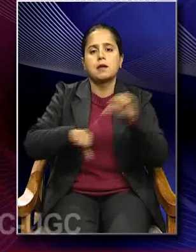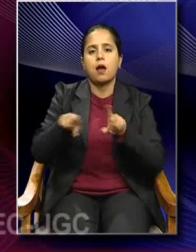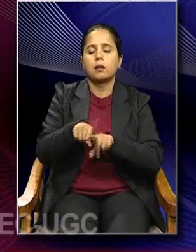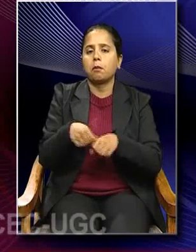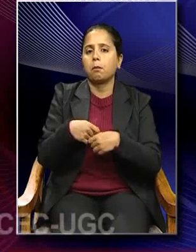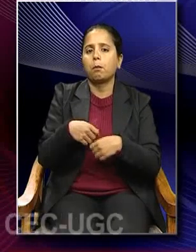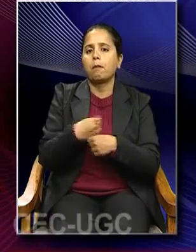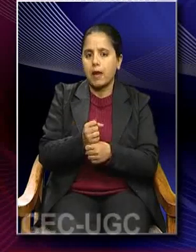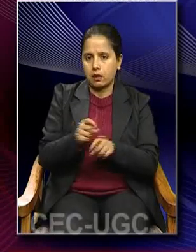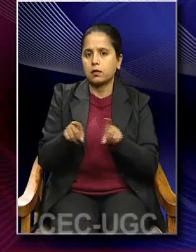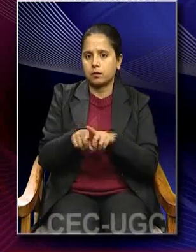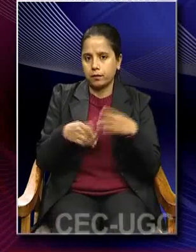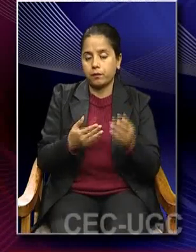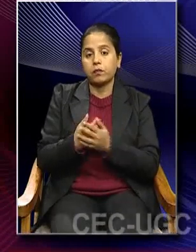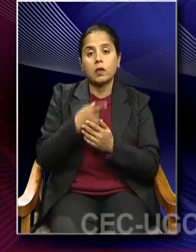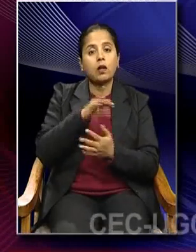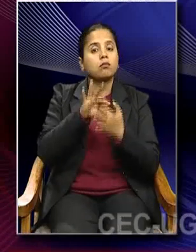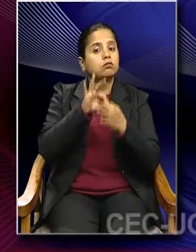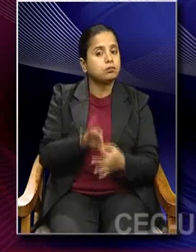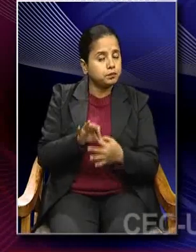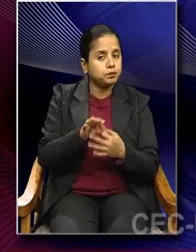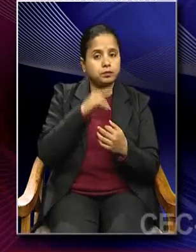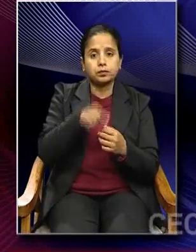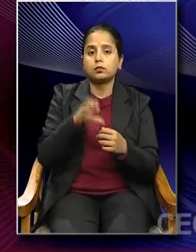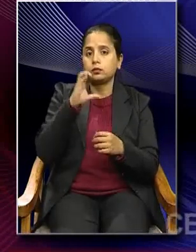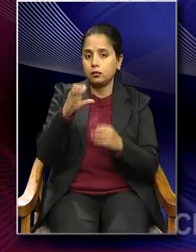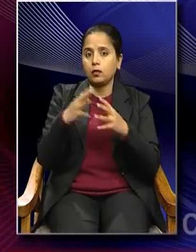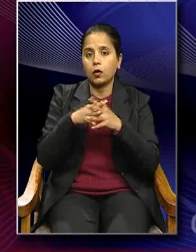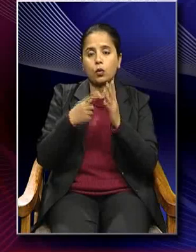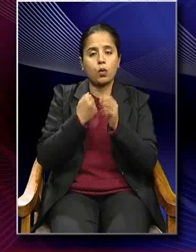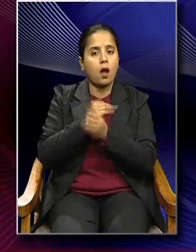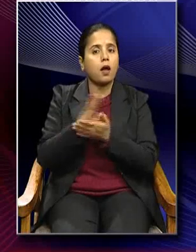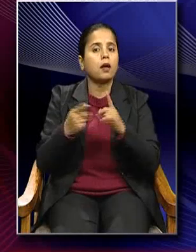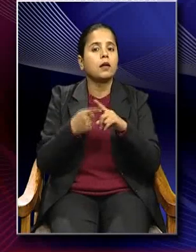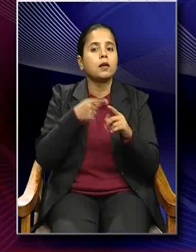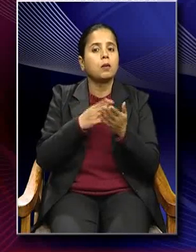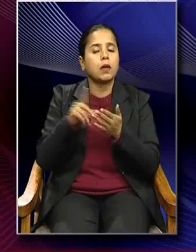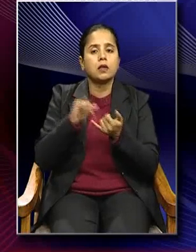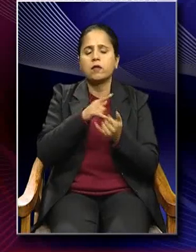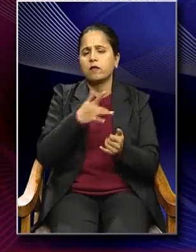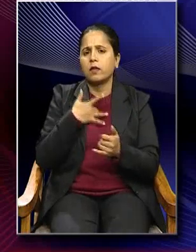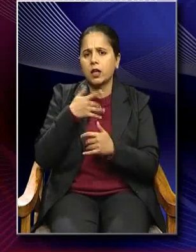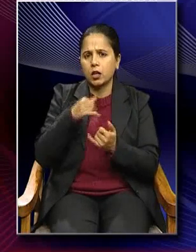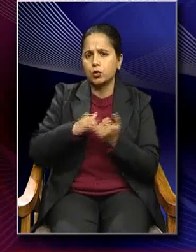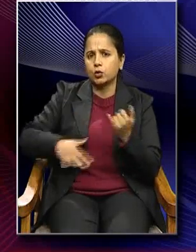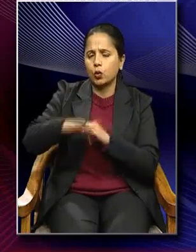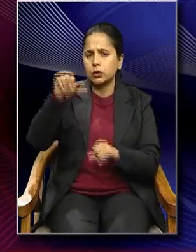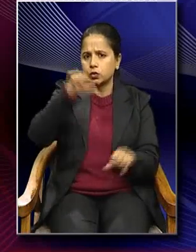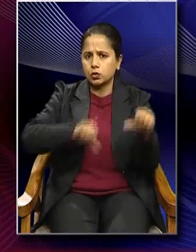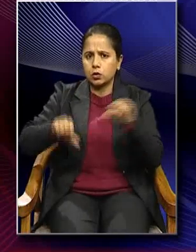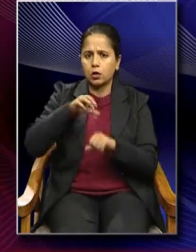developing. In that context, C. Wright Mills felt that social sciences was